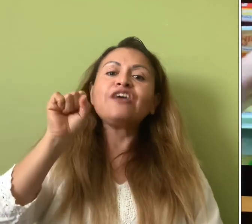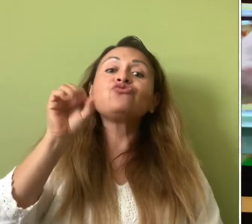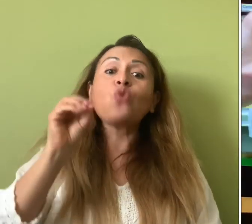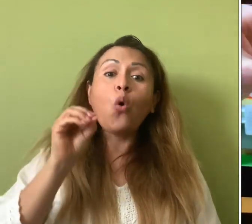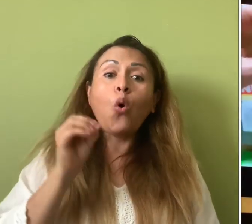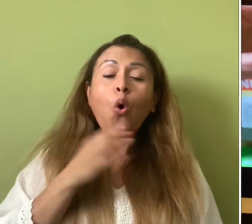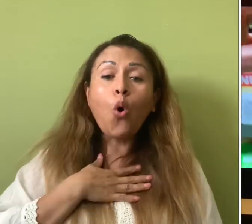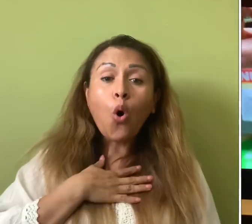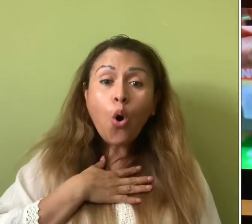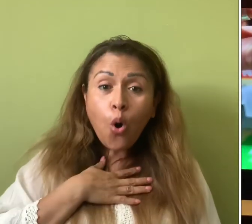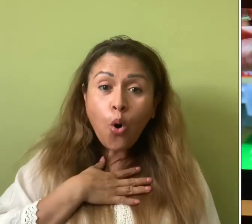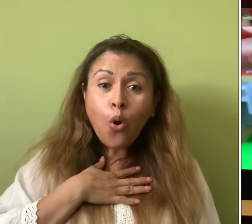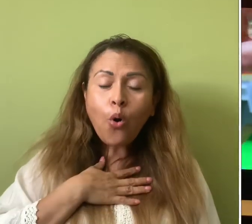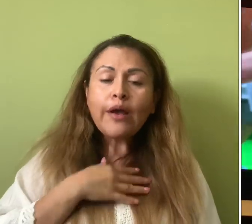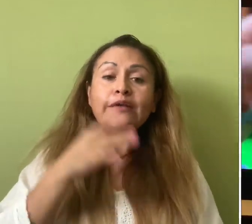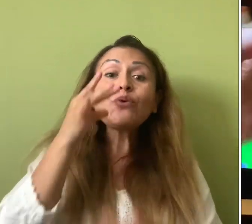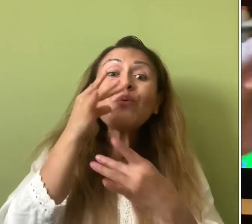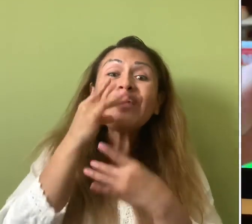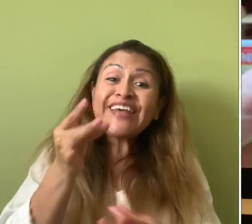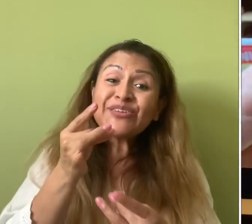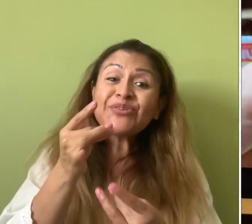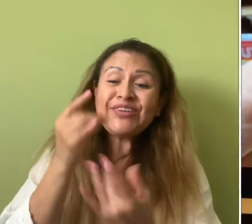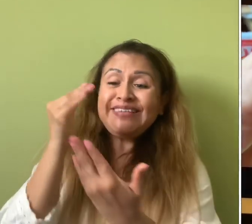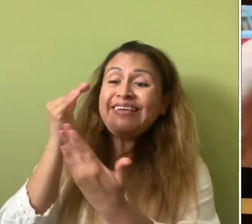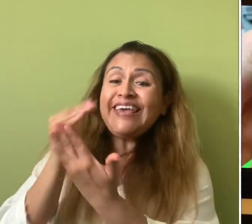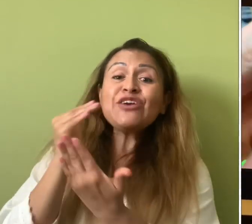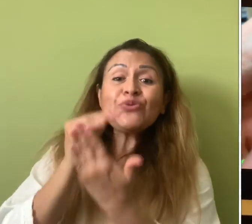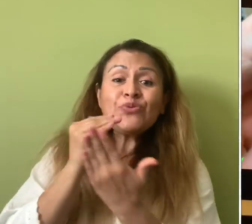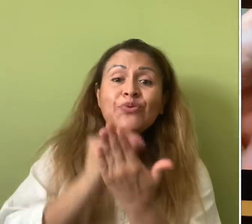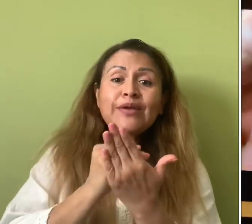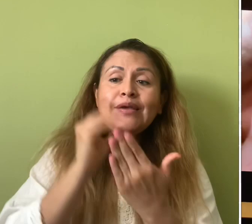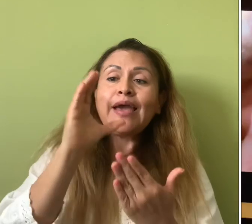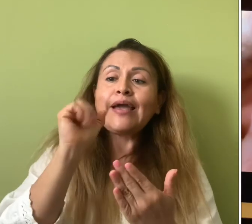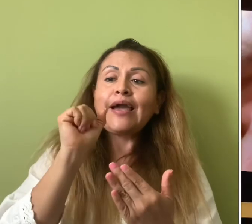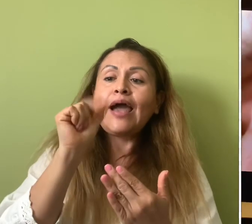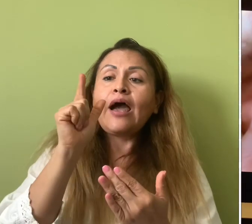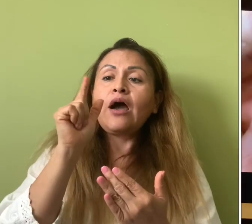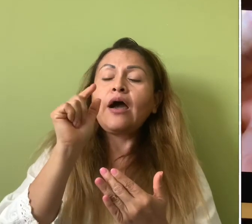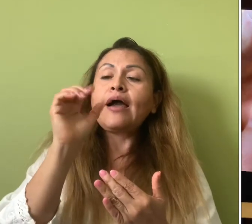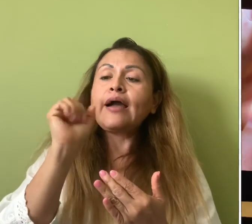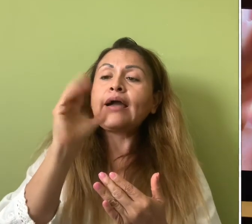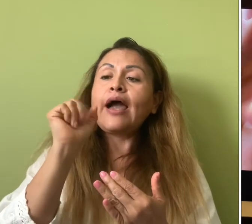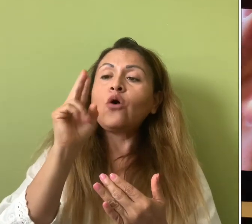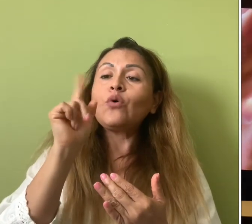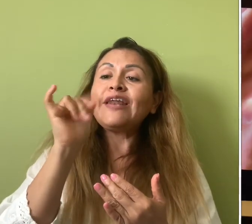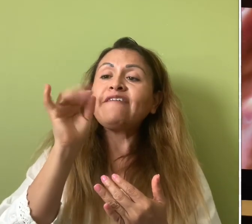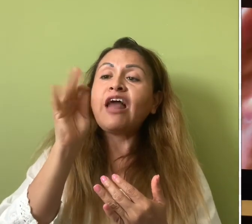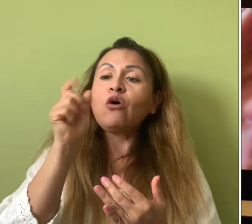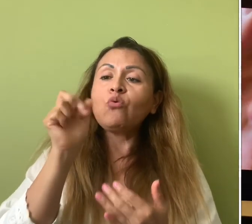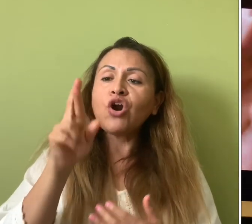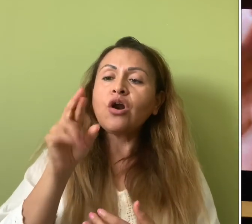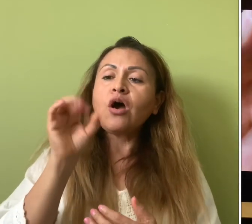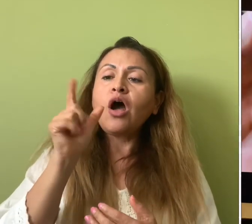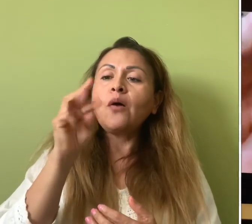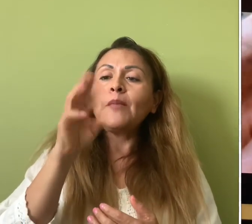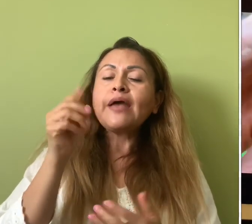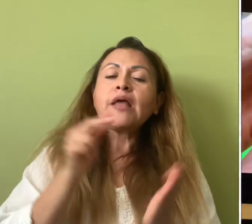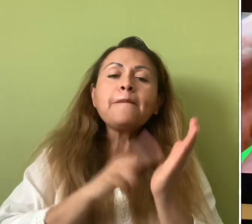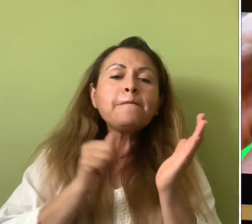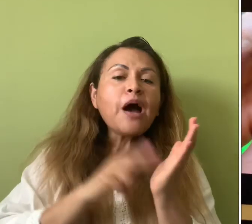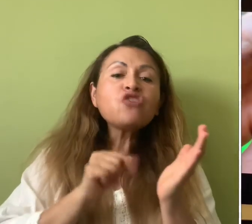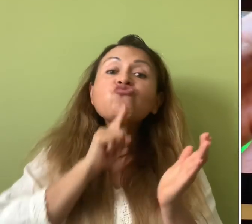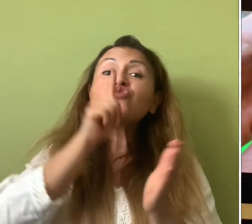say, this is so interesting. Look at these ingredients, you guys. Cauliflower, bell peppers, almond butters, real